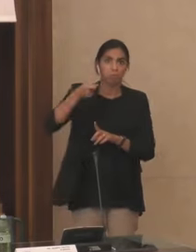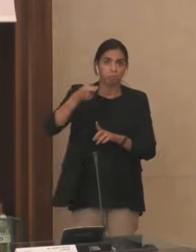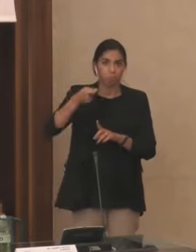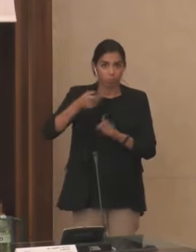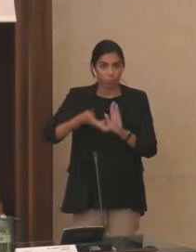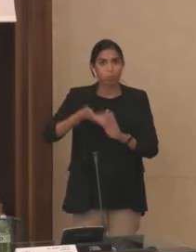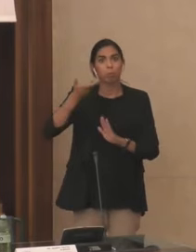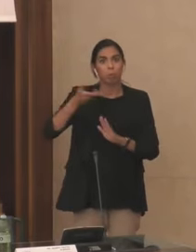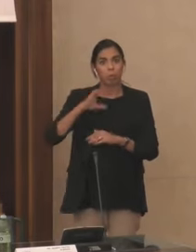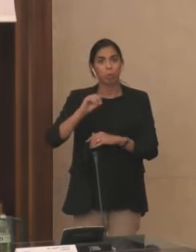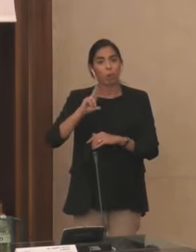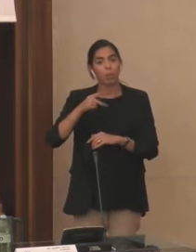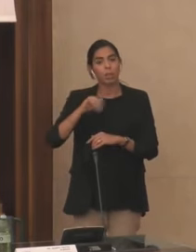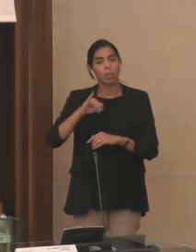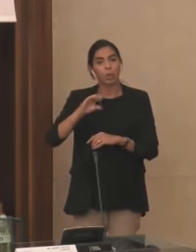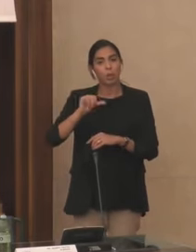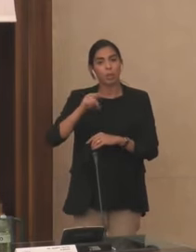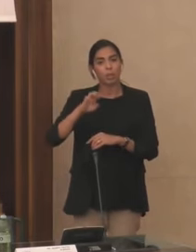or dexamethasone